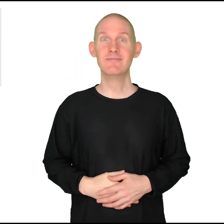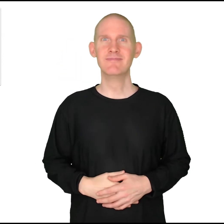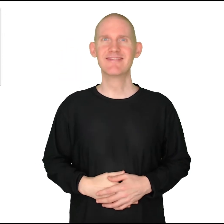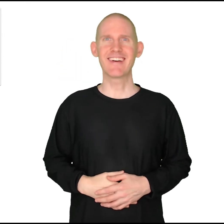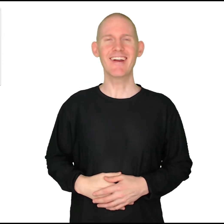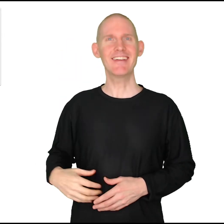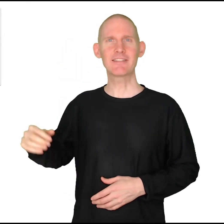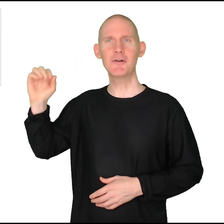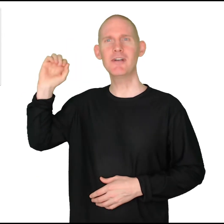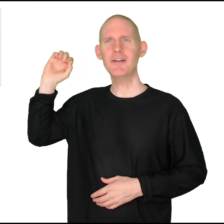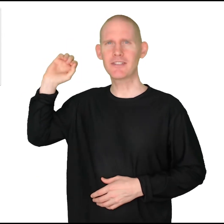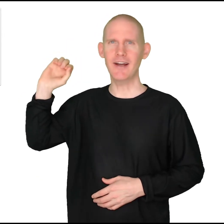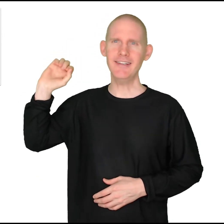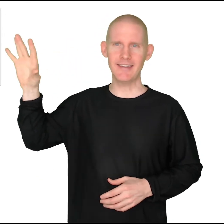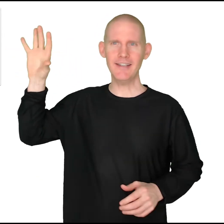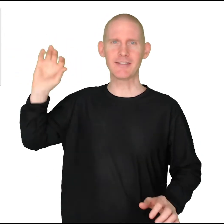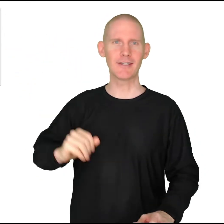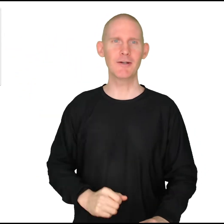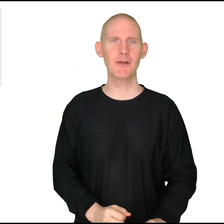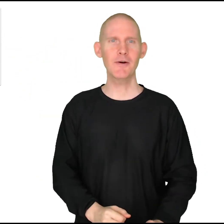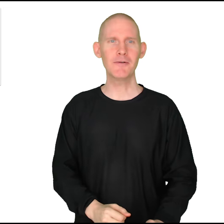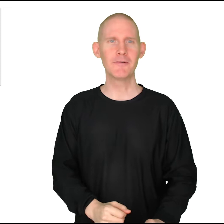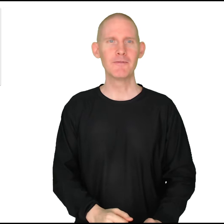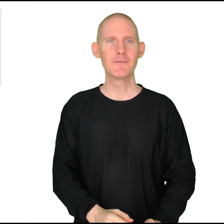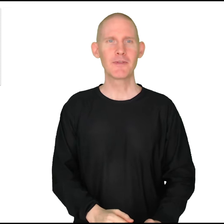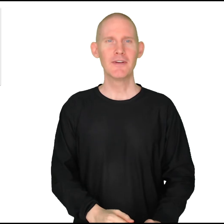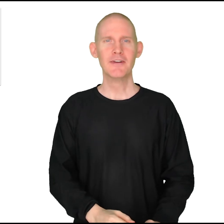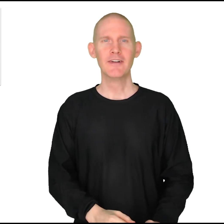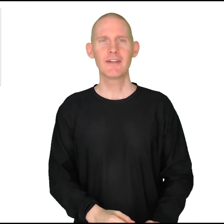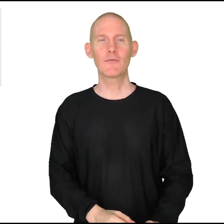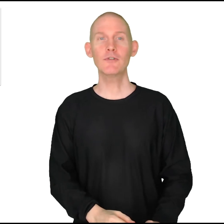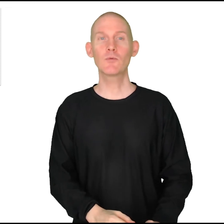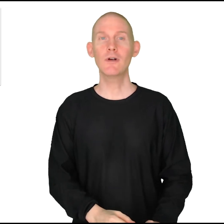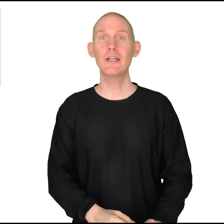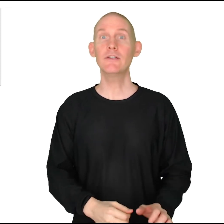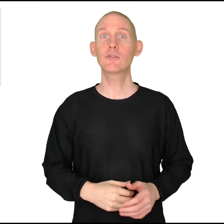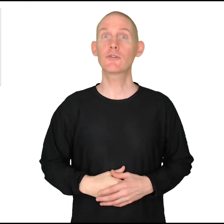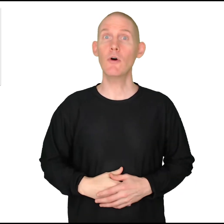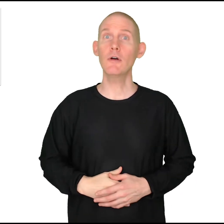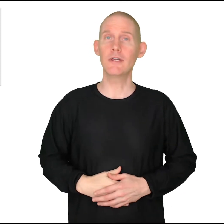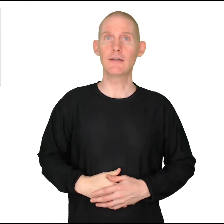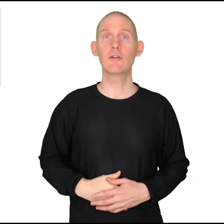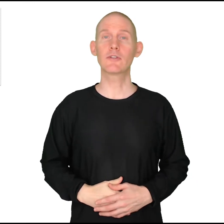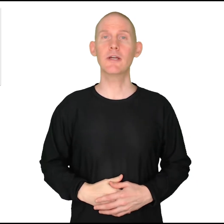All right, let's learn how to sign this. Here we go. The first word is sorry. It looks like